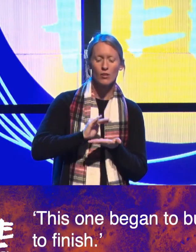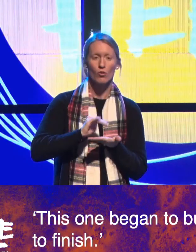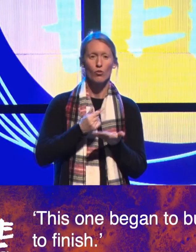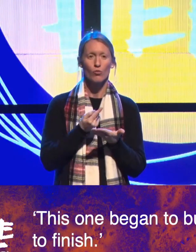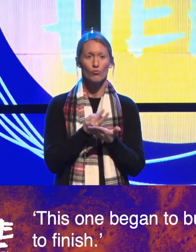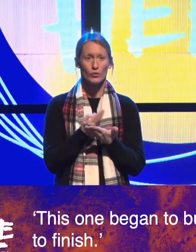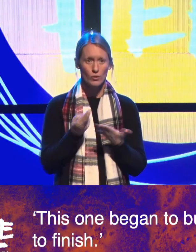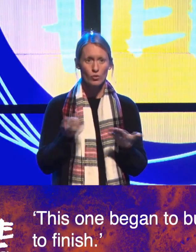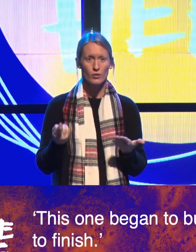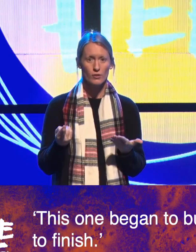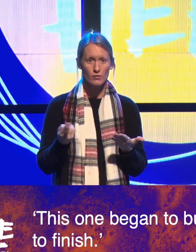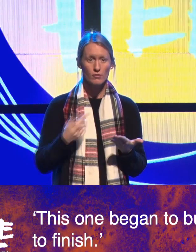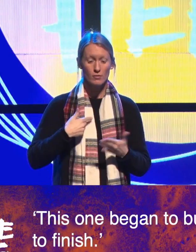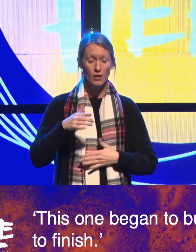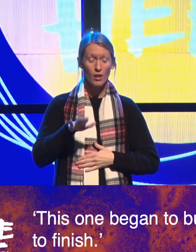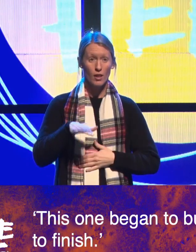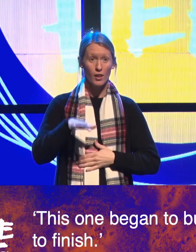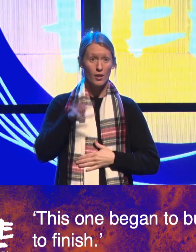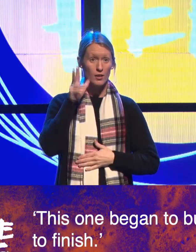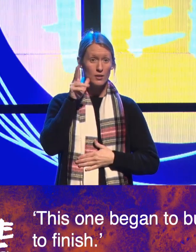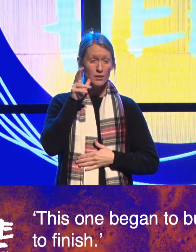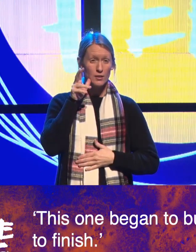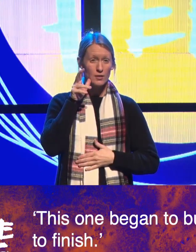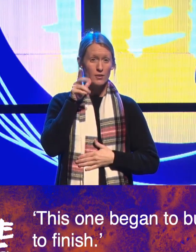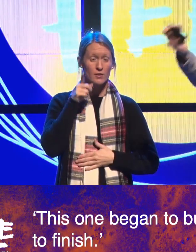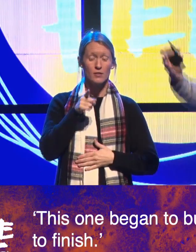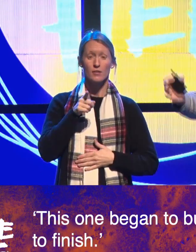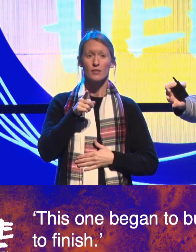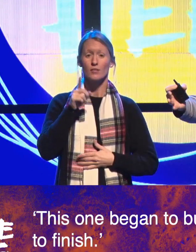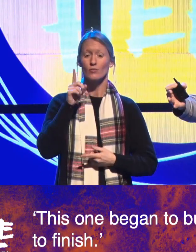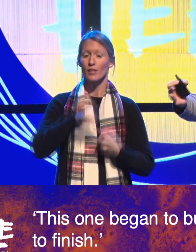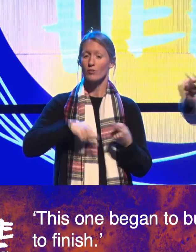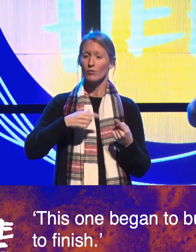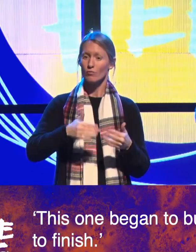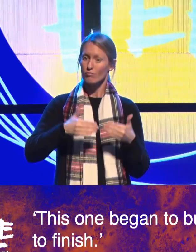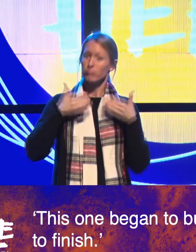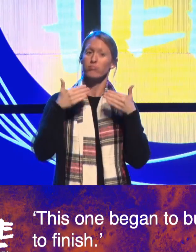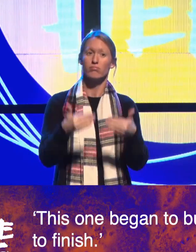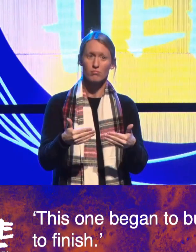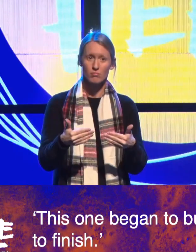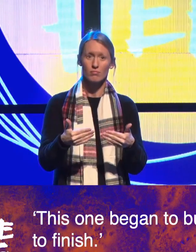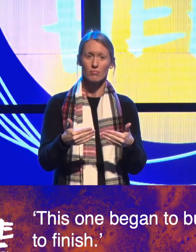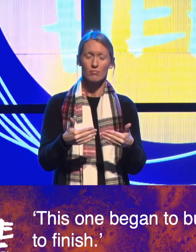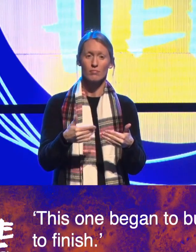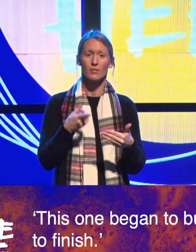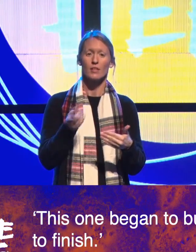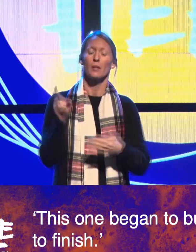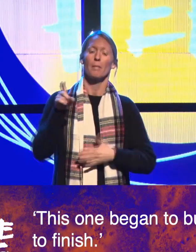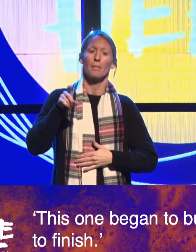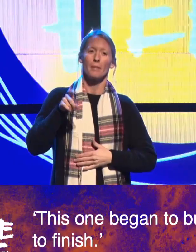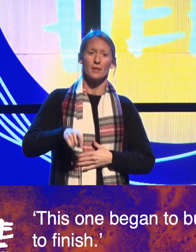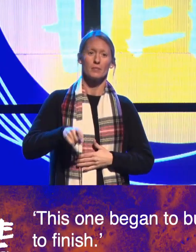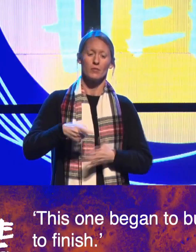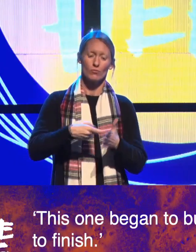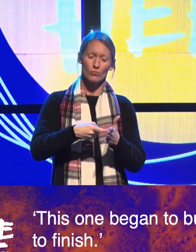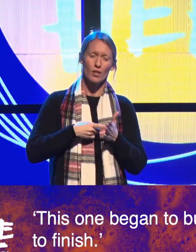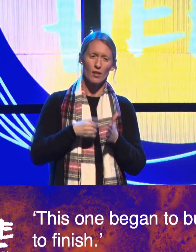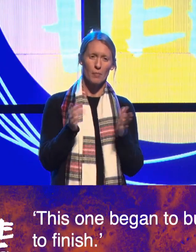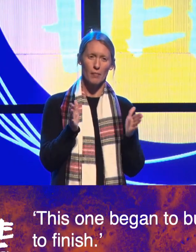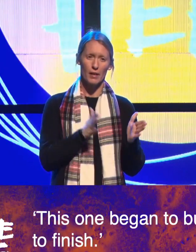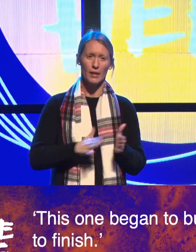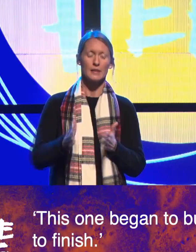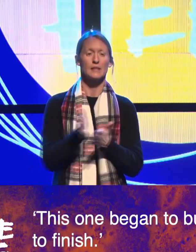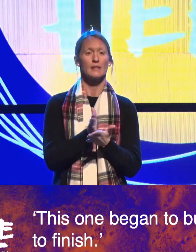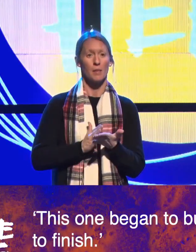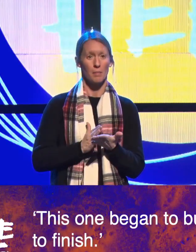his audience. And he's saying, listen, you can't just go for it. There's got to be some planning, right? Jesus